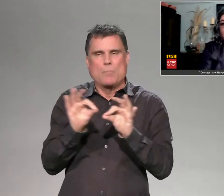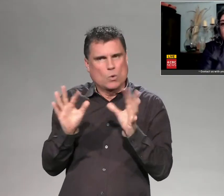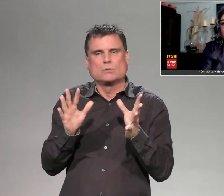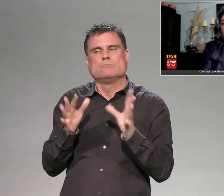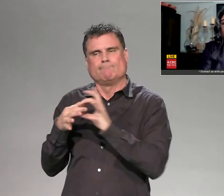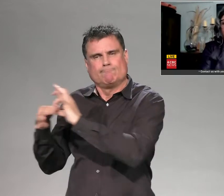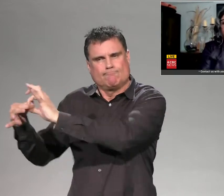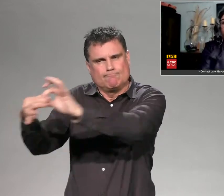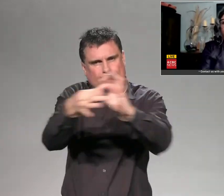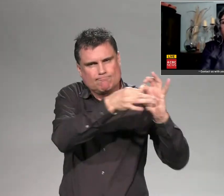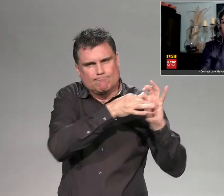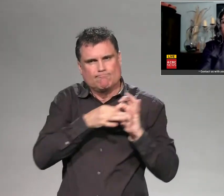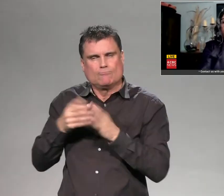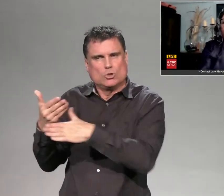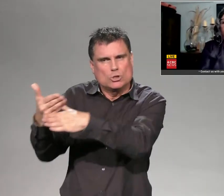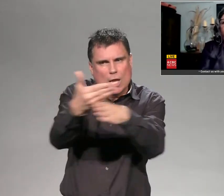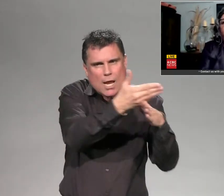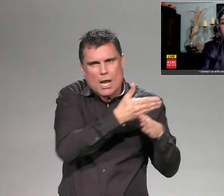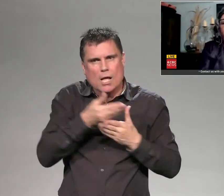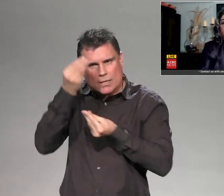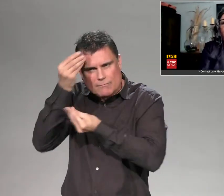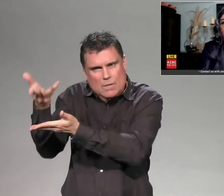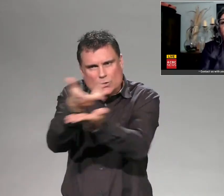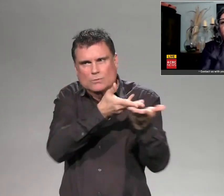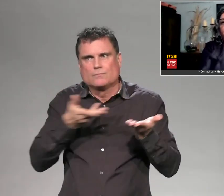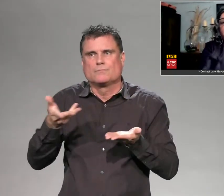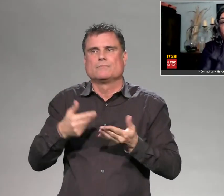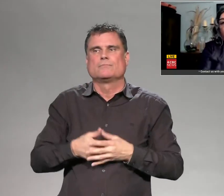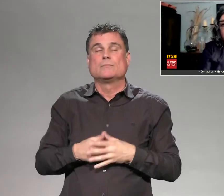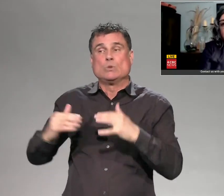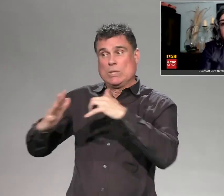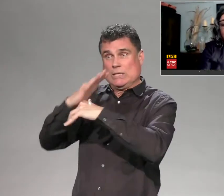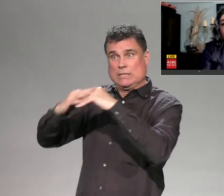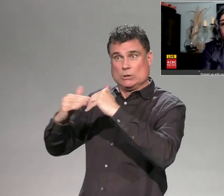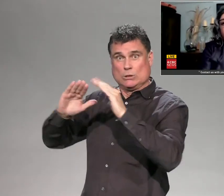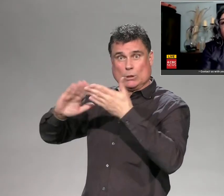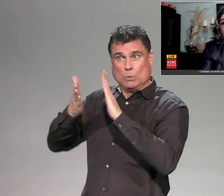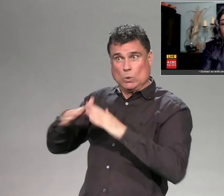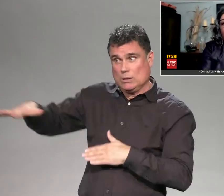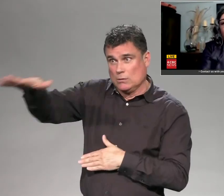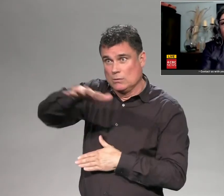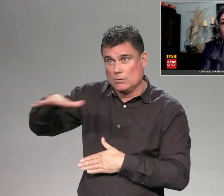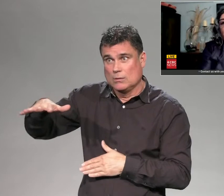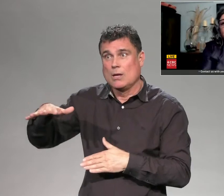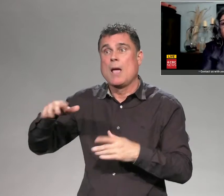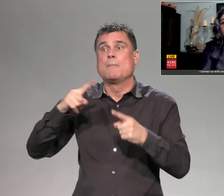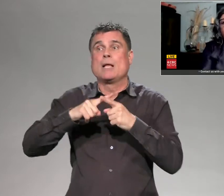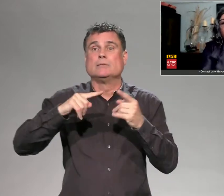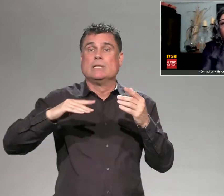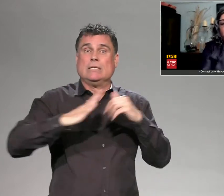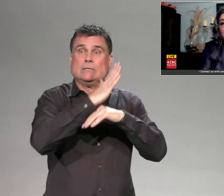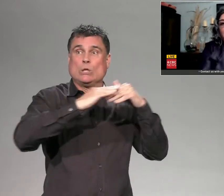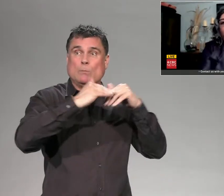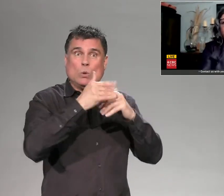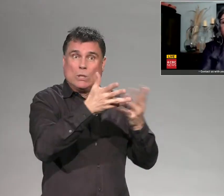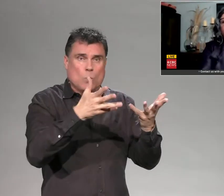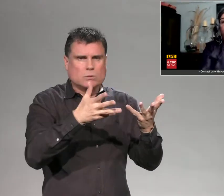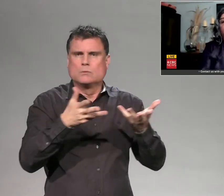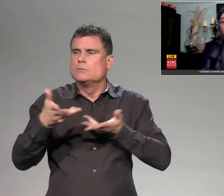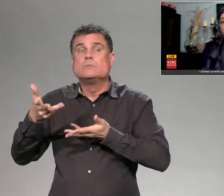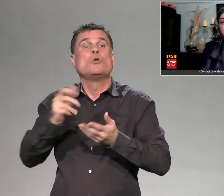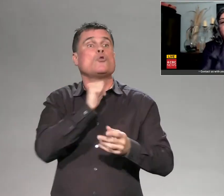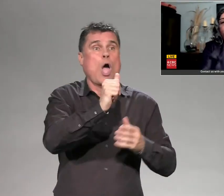Namgis community in Alert Bay, where the response to the COVID cluster was